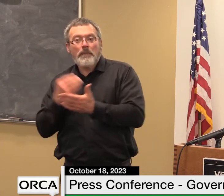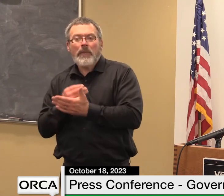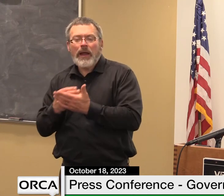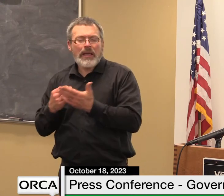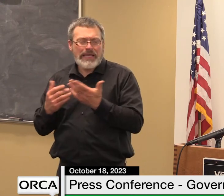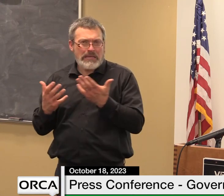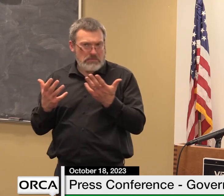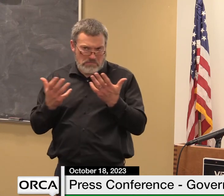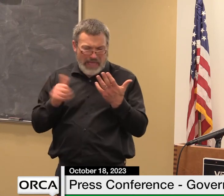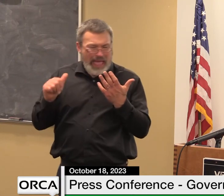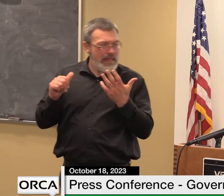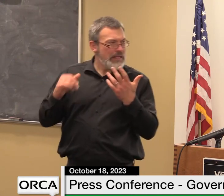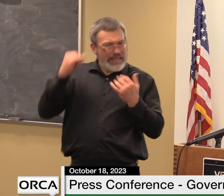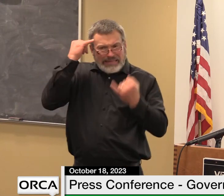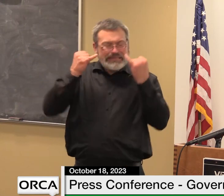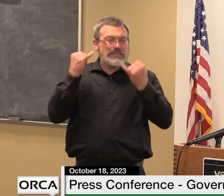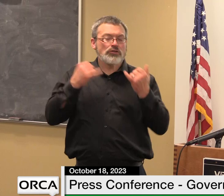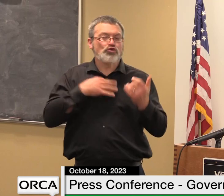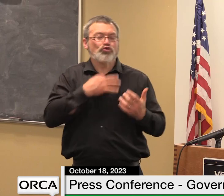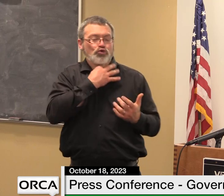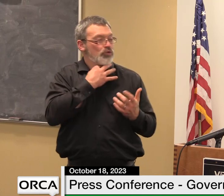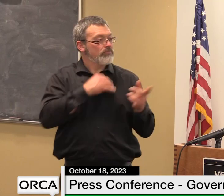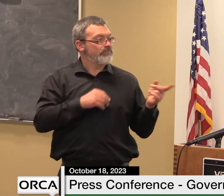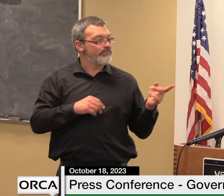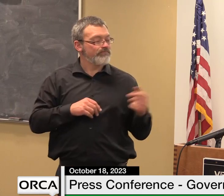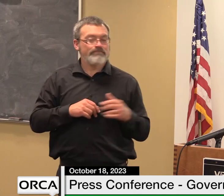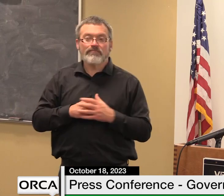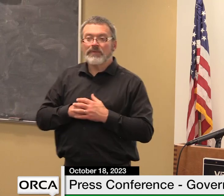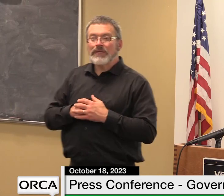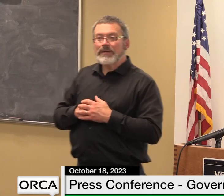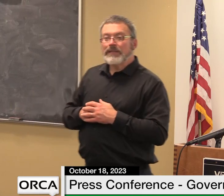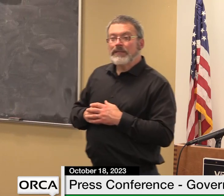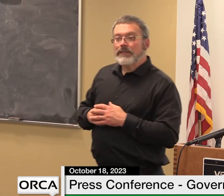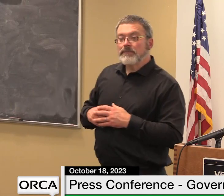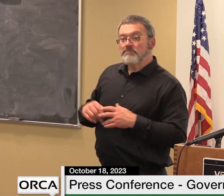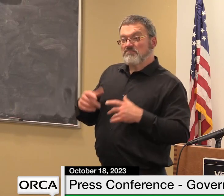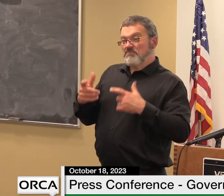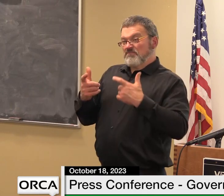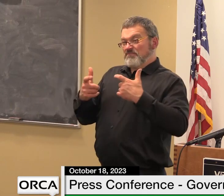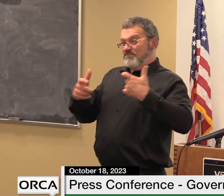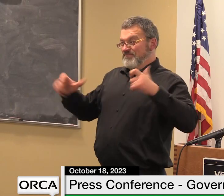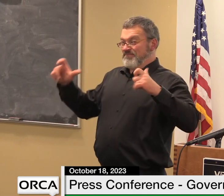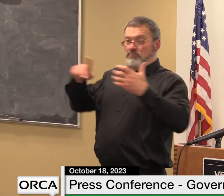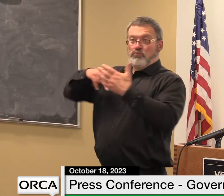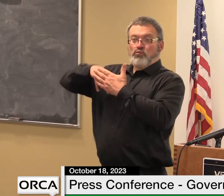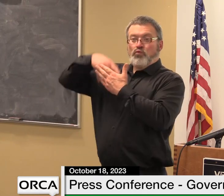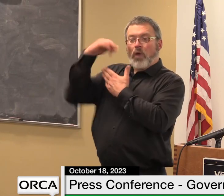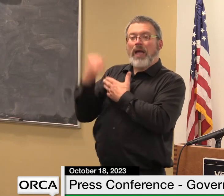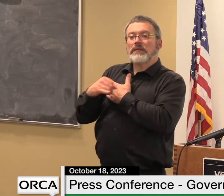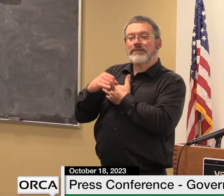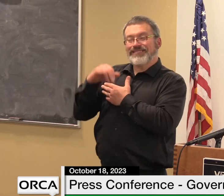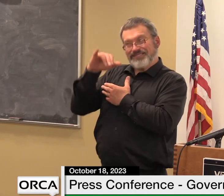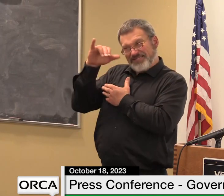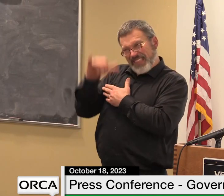again, I think some of the big projects we're thinking about would take congressional action and support.